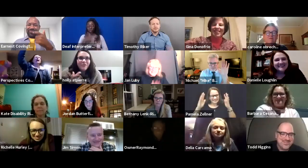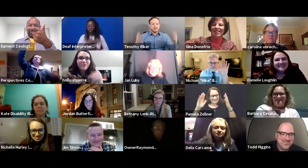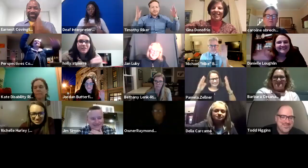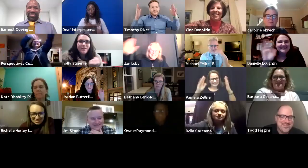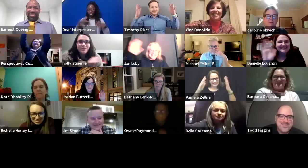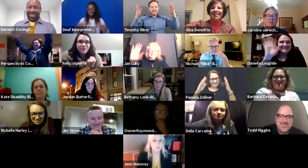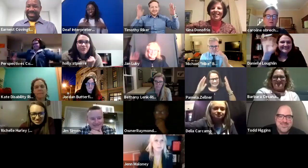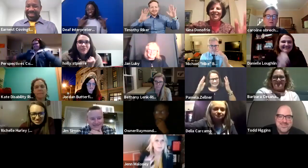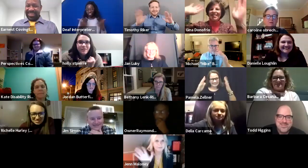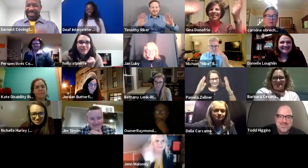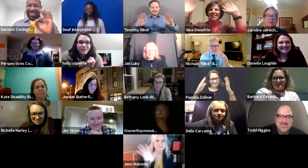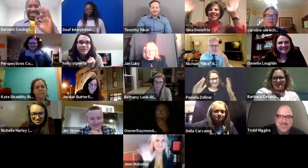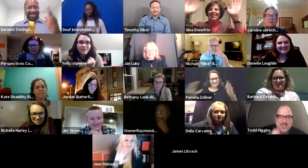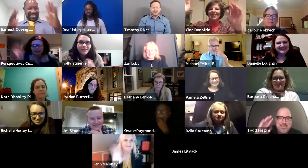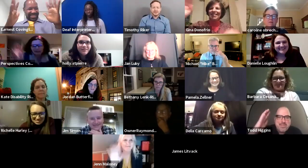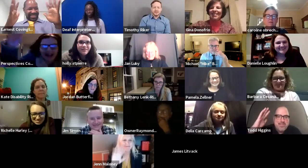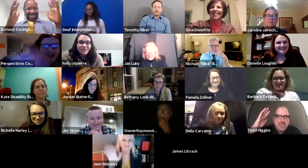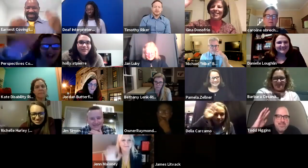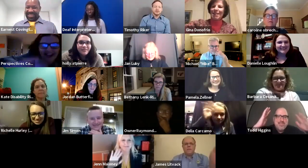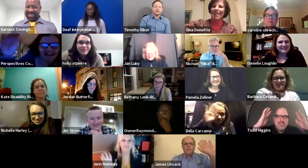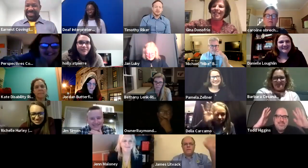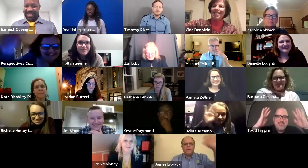Thank you to all the sponsors.